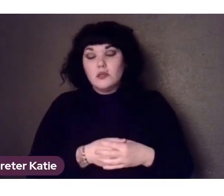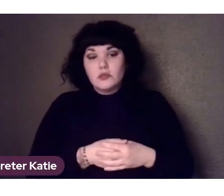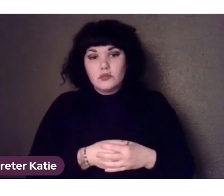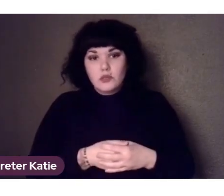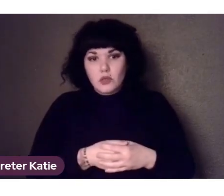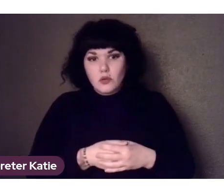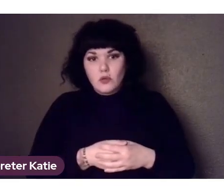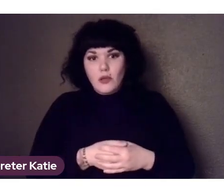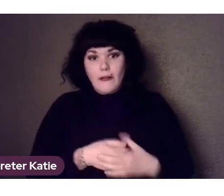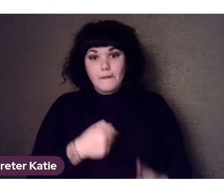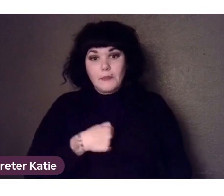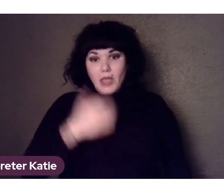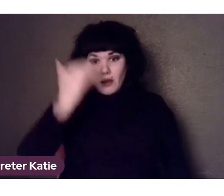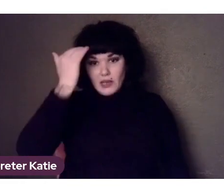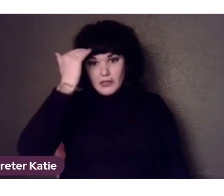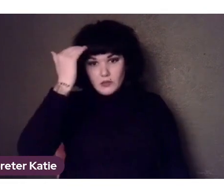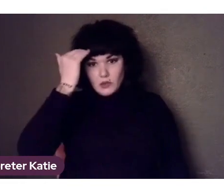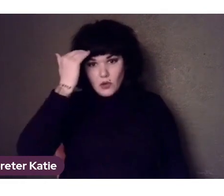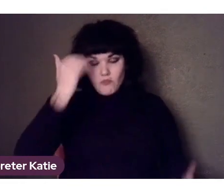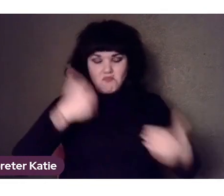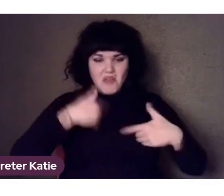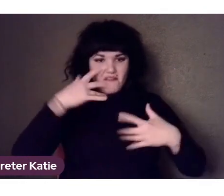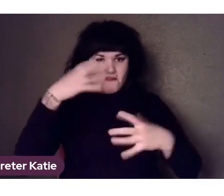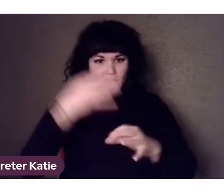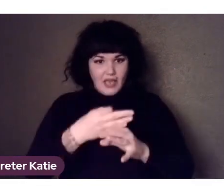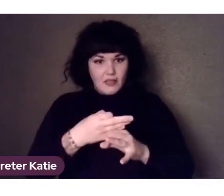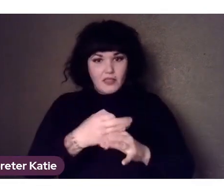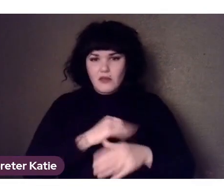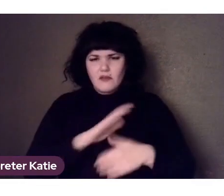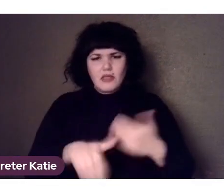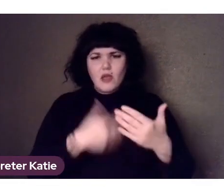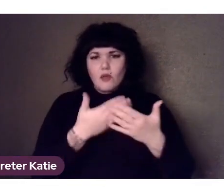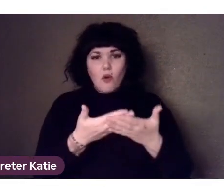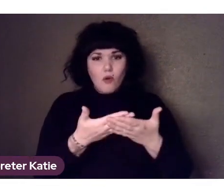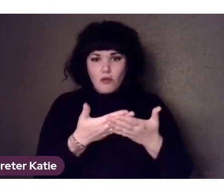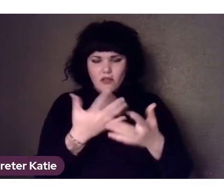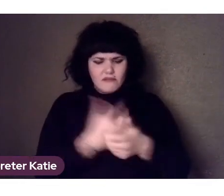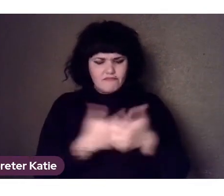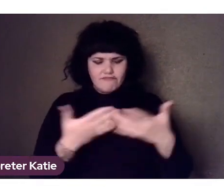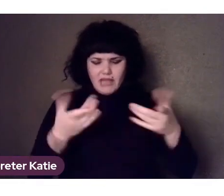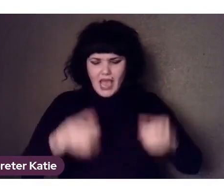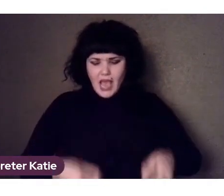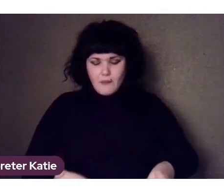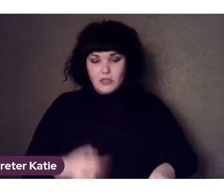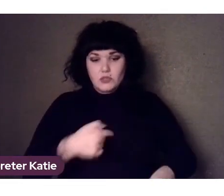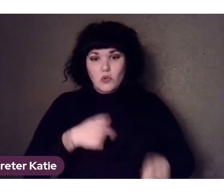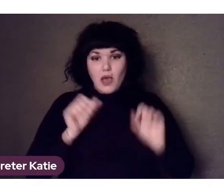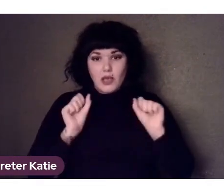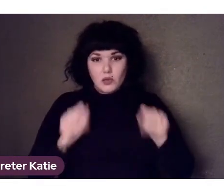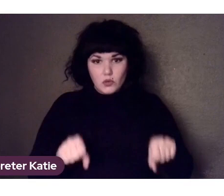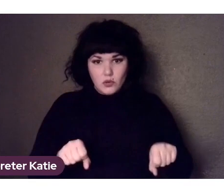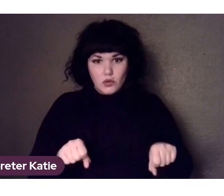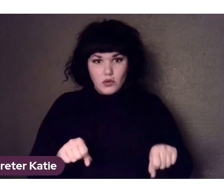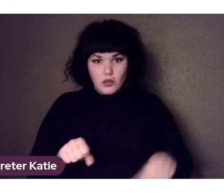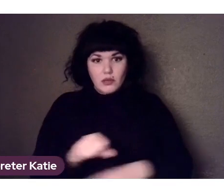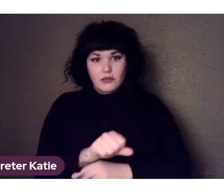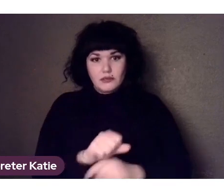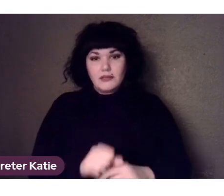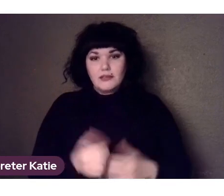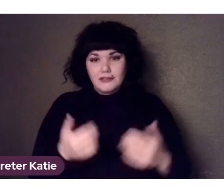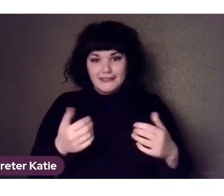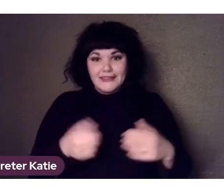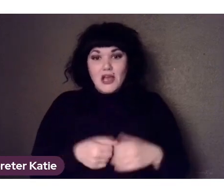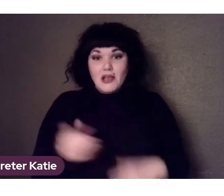I know and I have faith that all of this has happened so that I could come to you with this request,